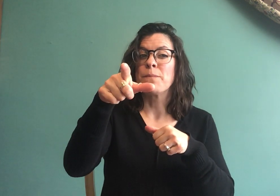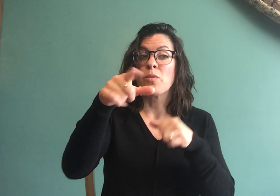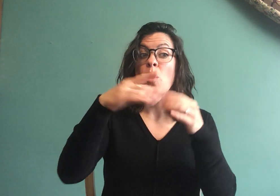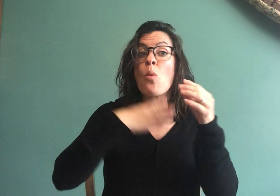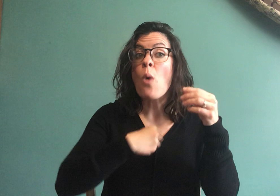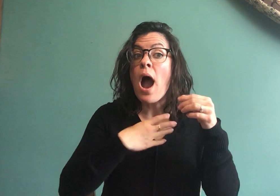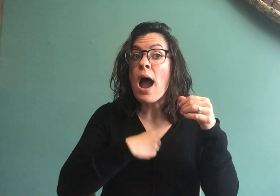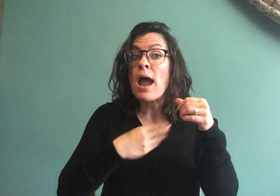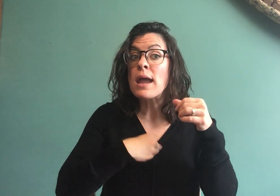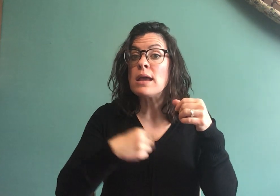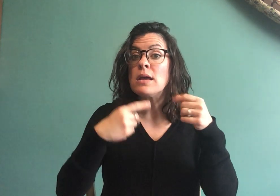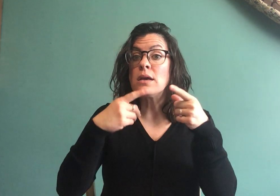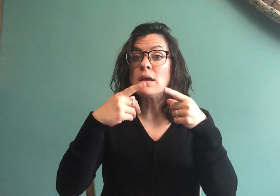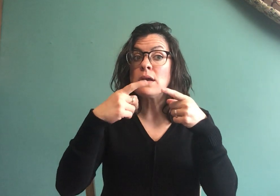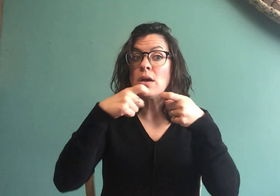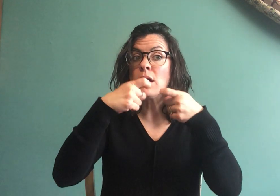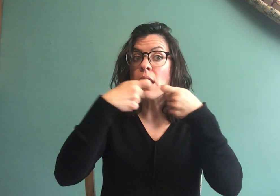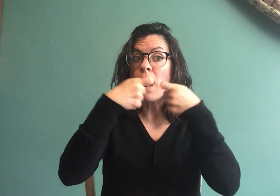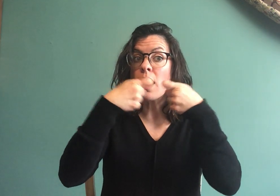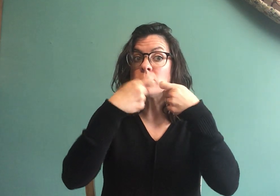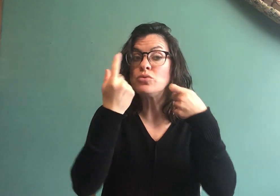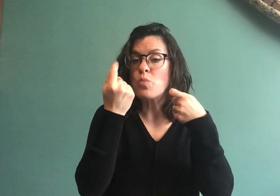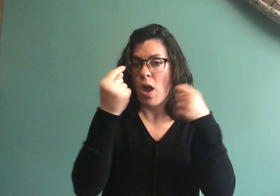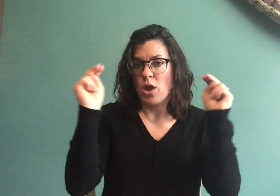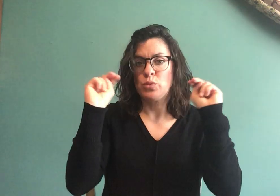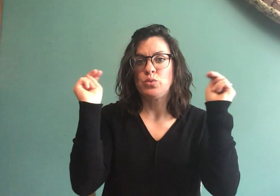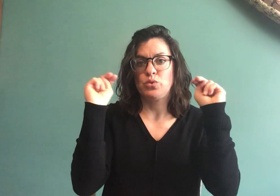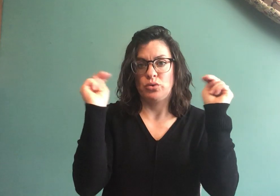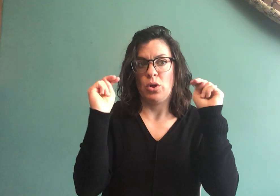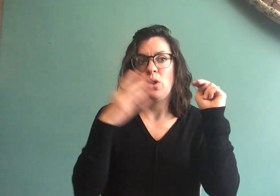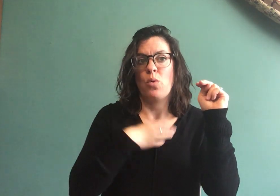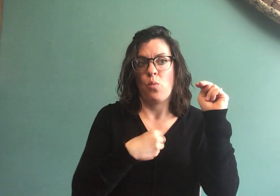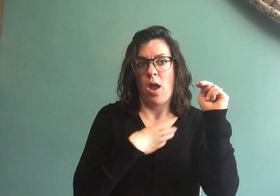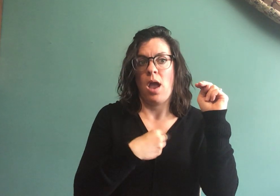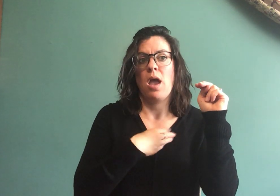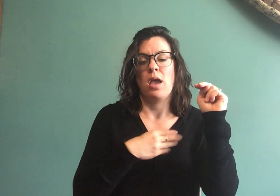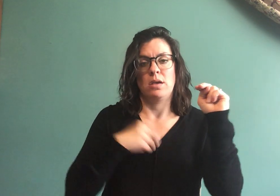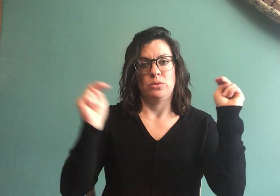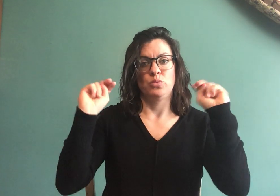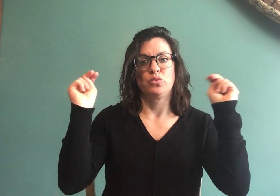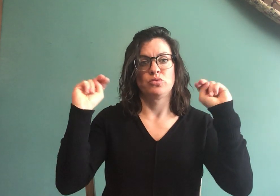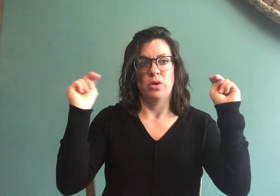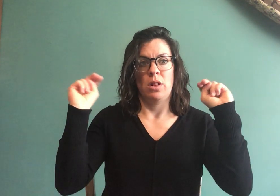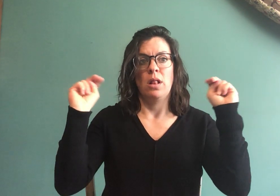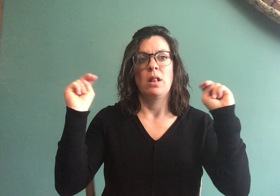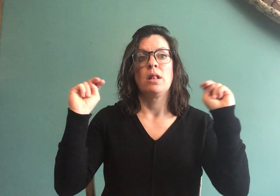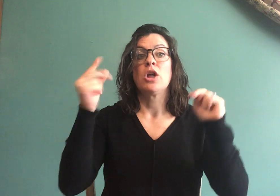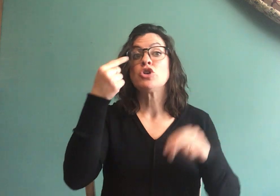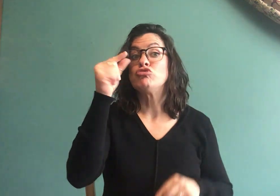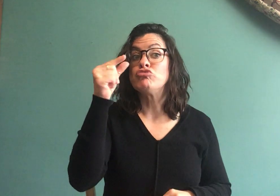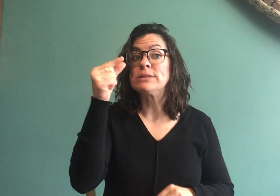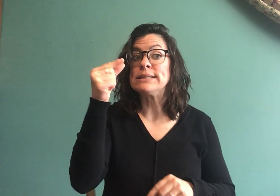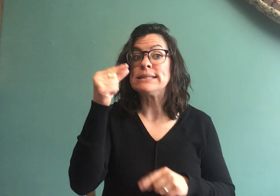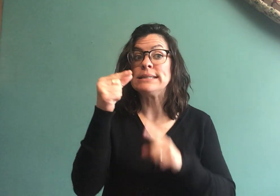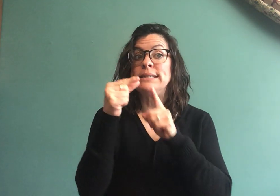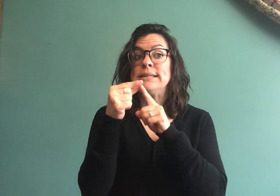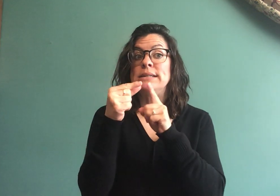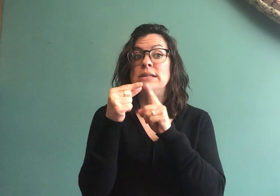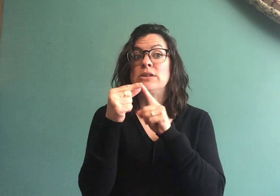correct? Yeah. Okay, and green is ground or grounding, Yes. and then any